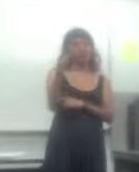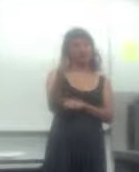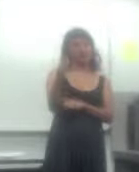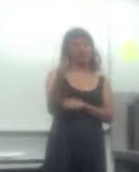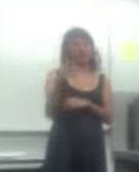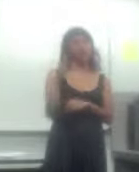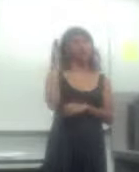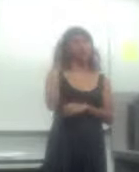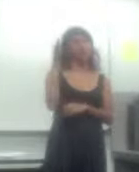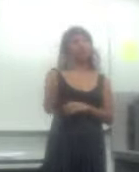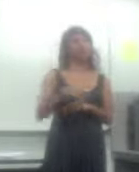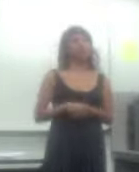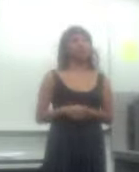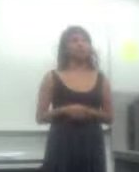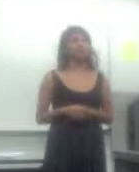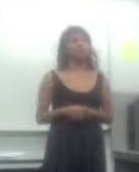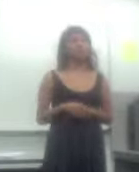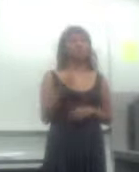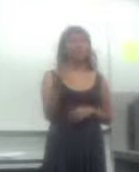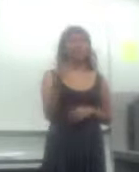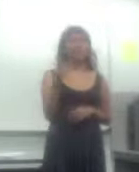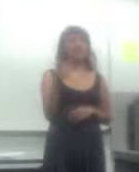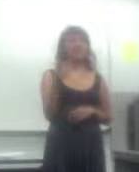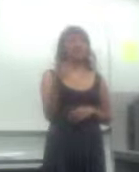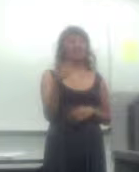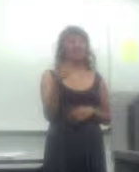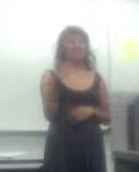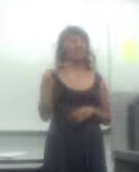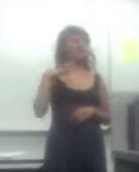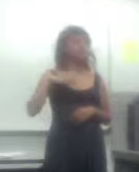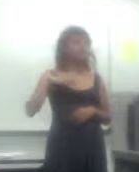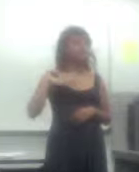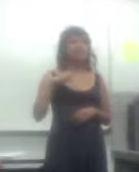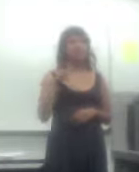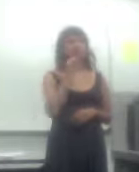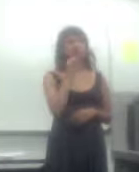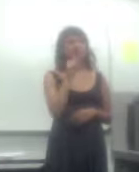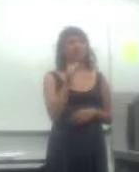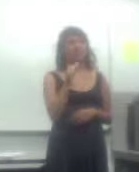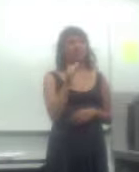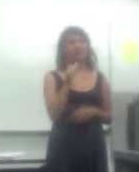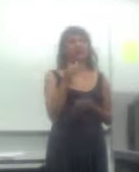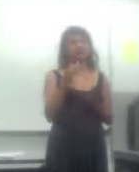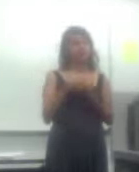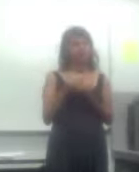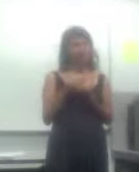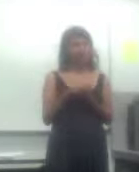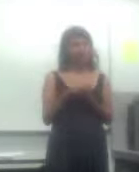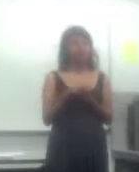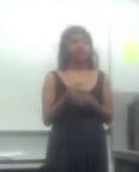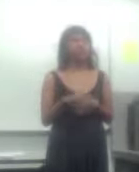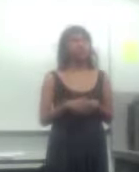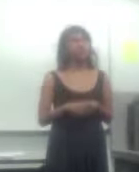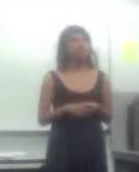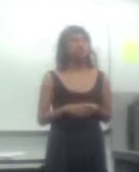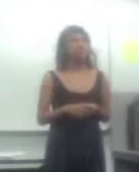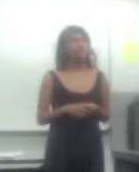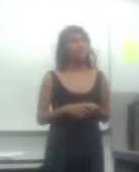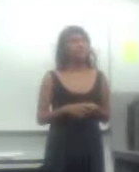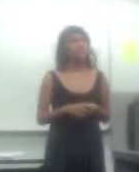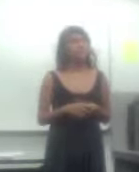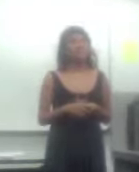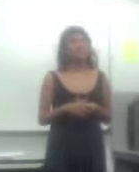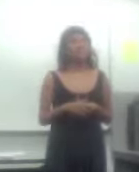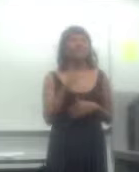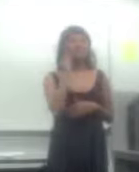basis. They don't get paid. The organization puts them up in a hotel for the week. That's your payment. And they prefer